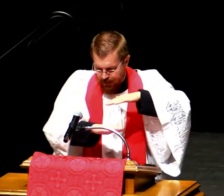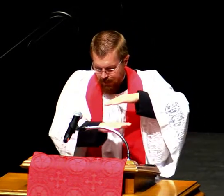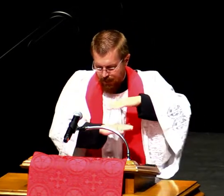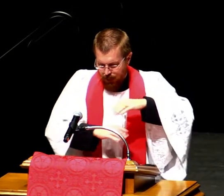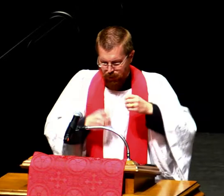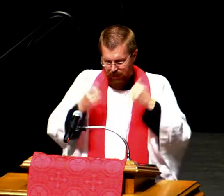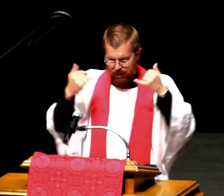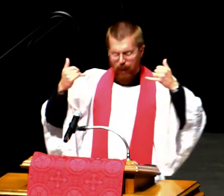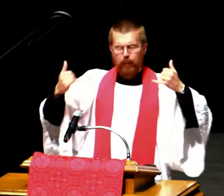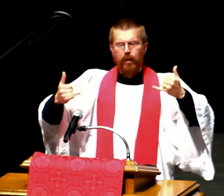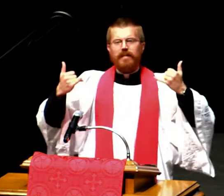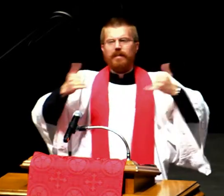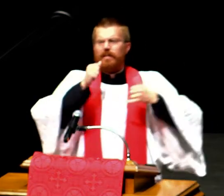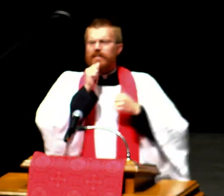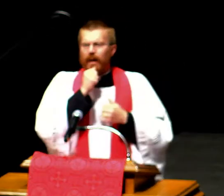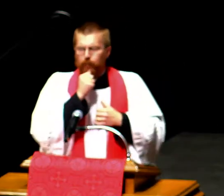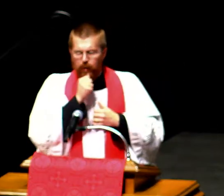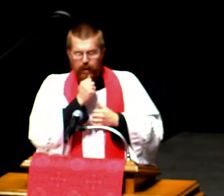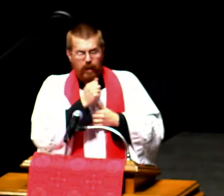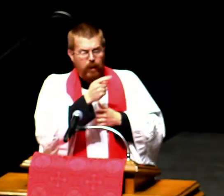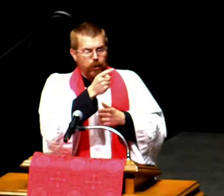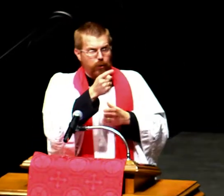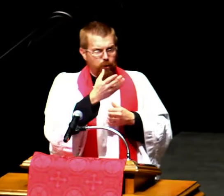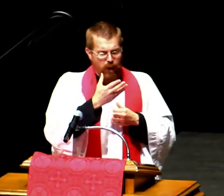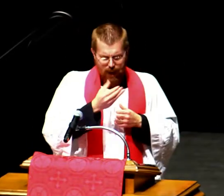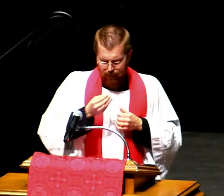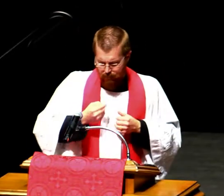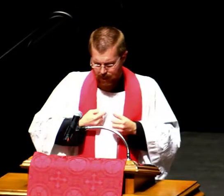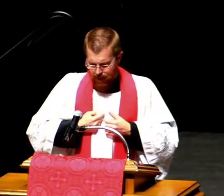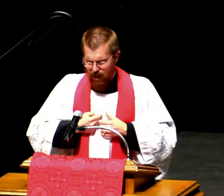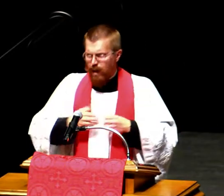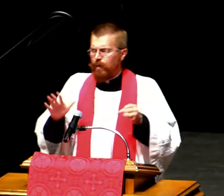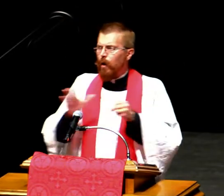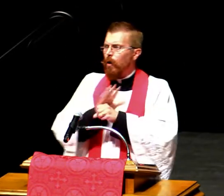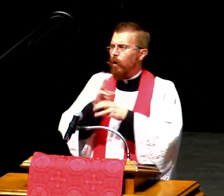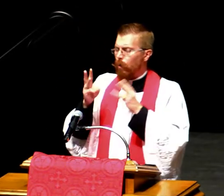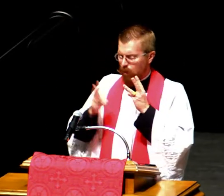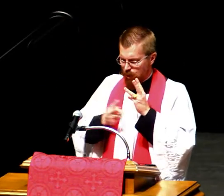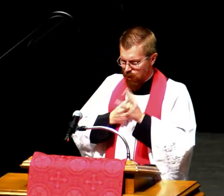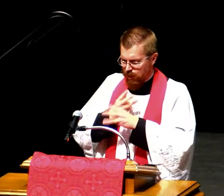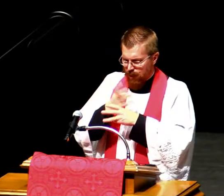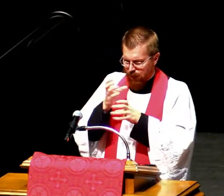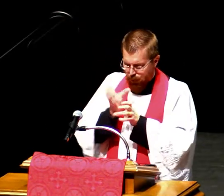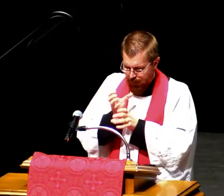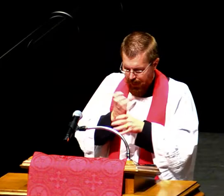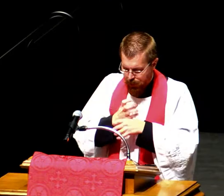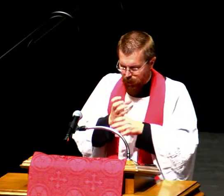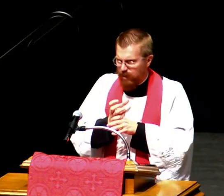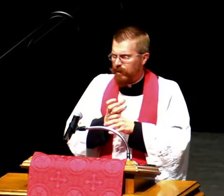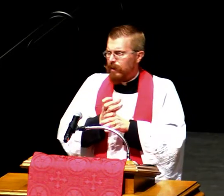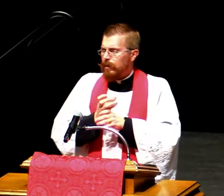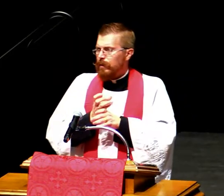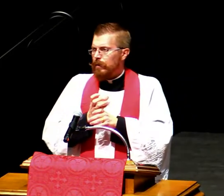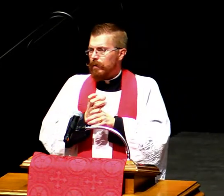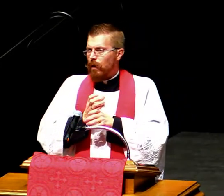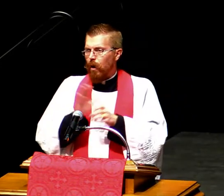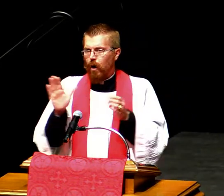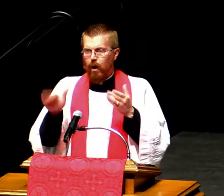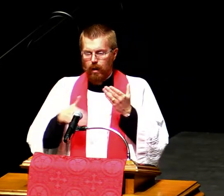to this present suffering. You and me, the whole world, the creation, all all